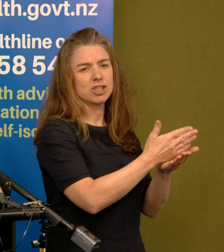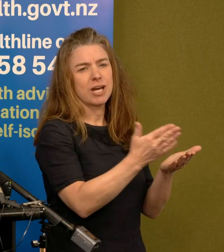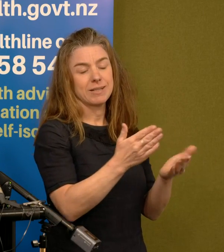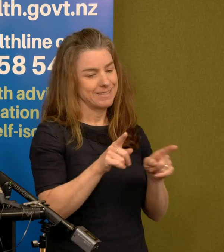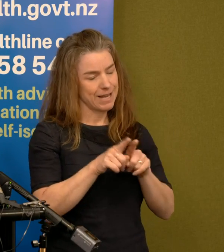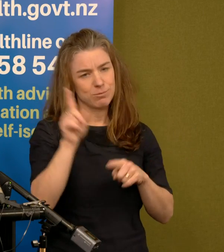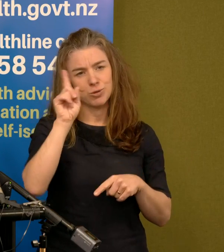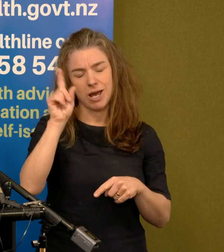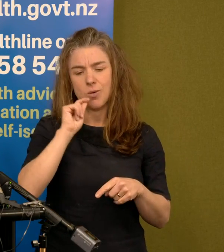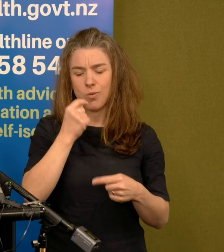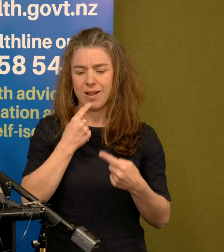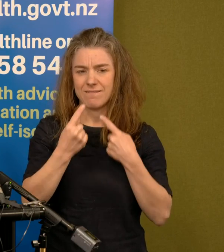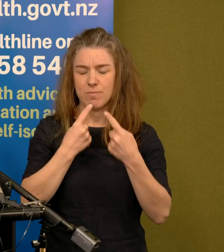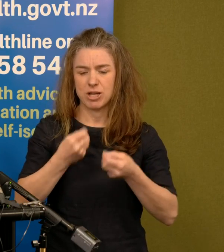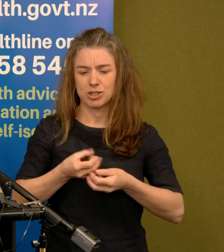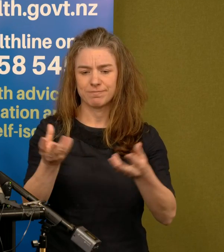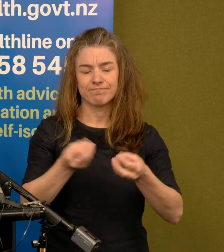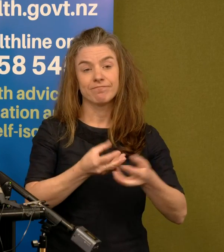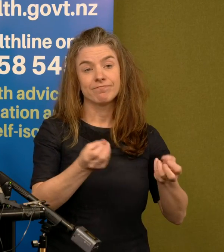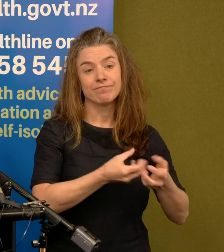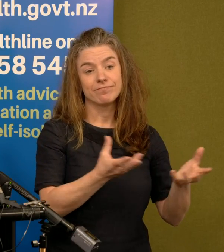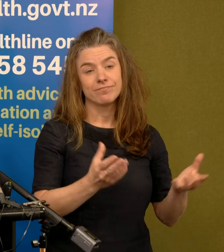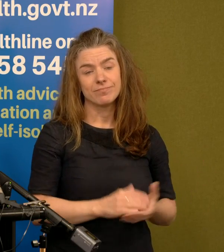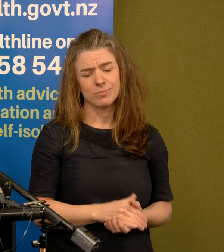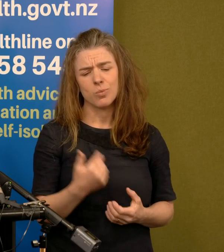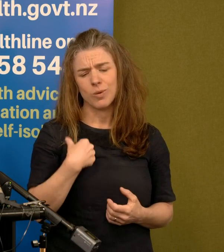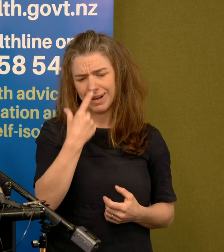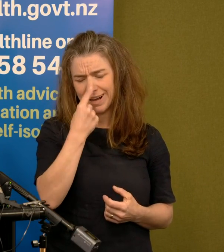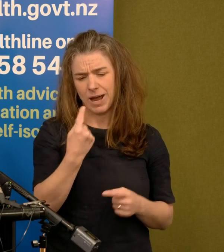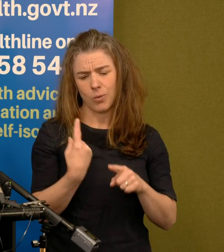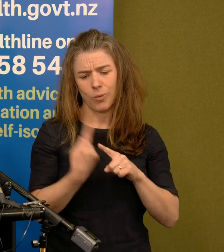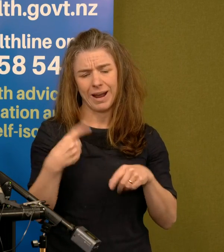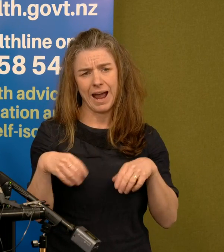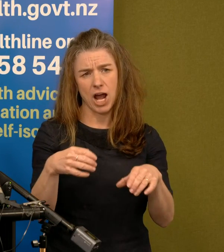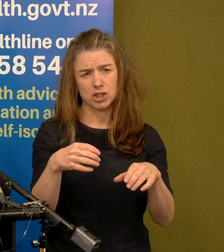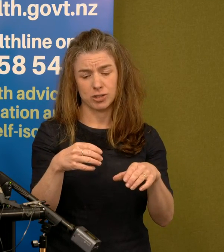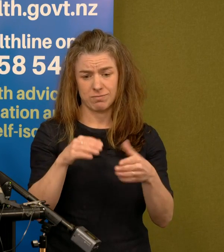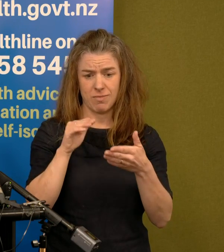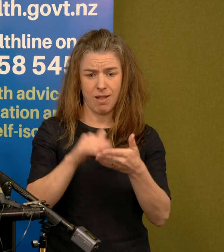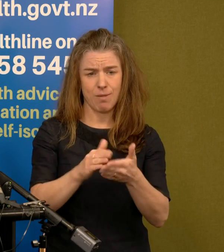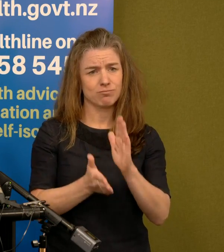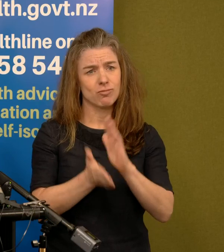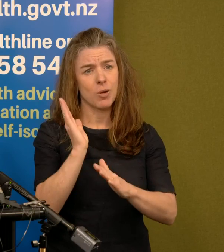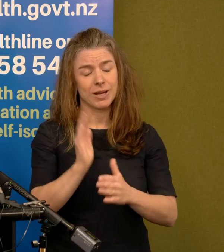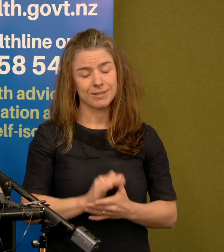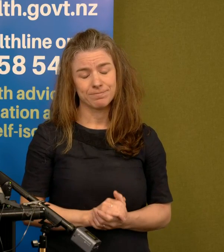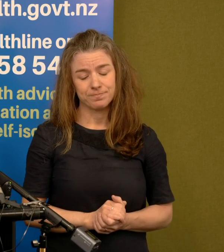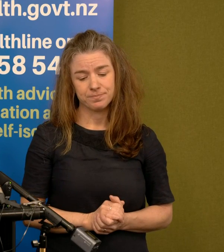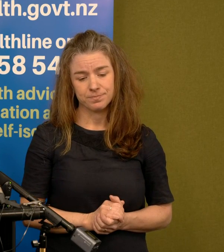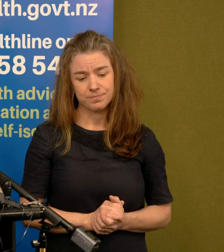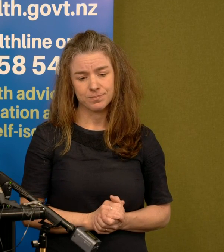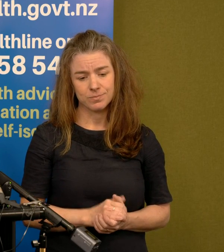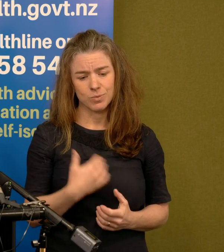We can mobilise in any part of the country extremely fast, and one of the things that our 10